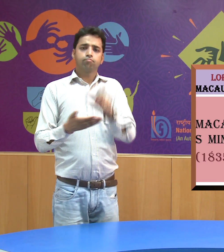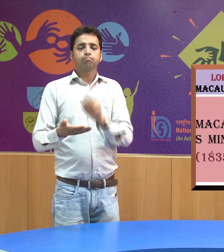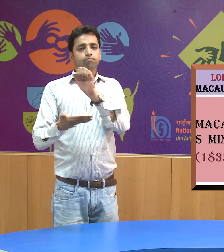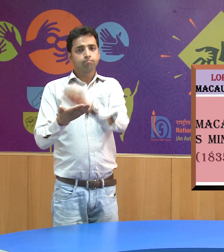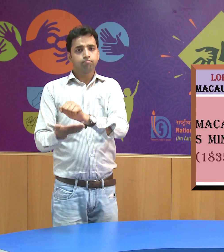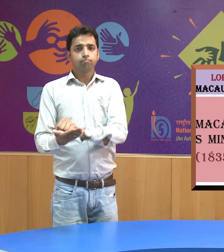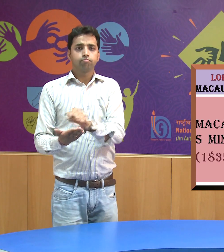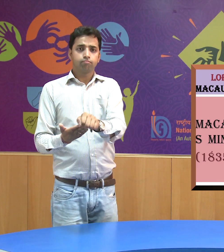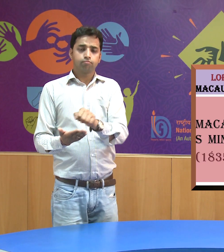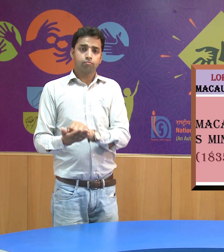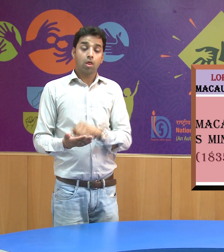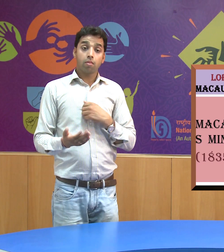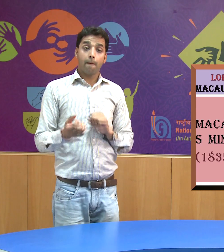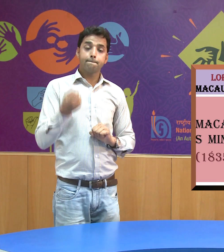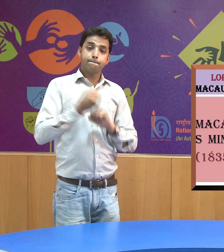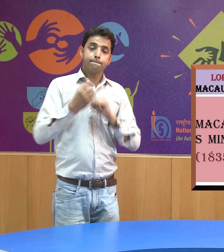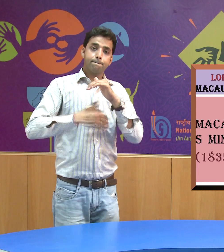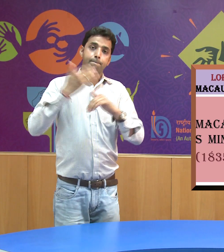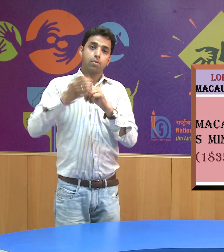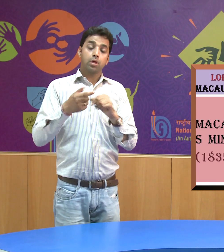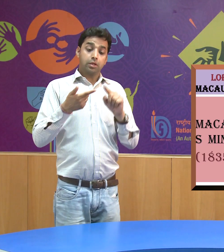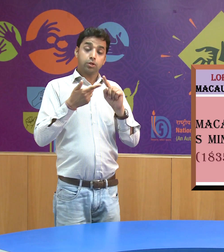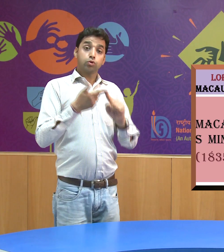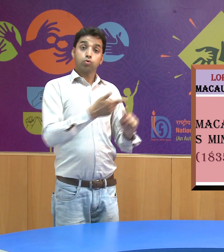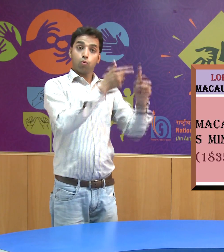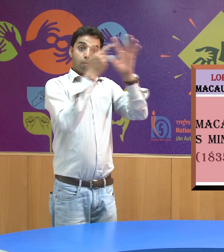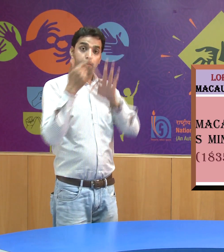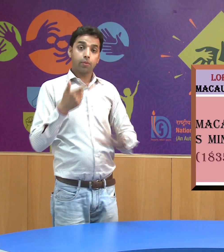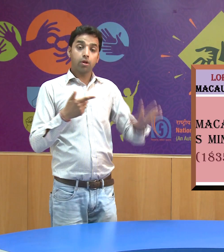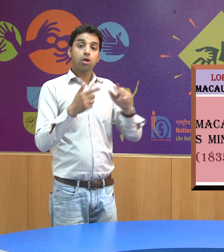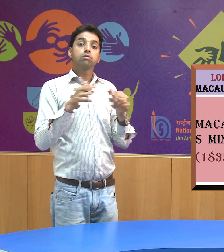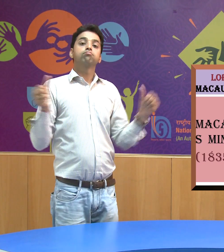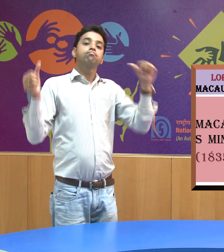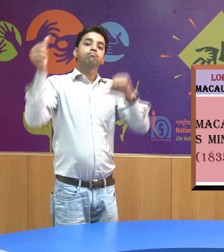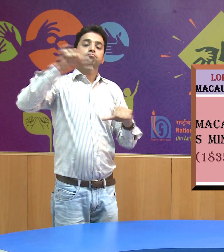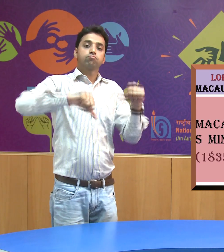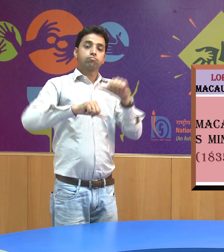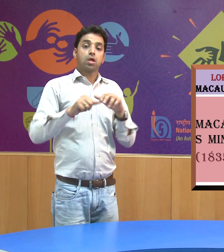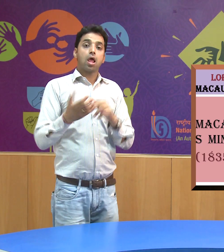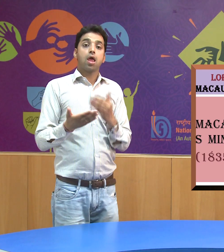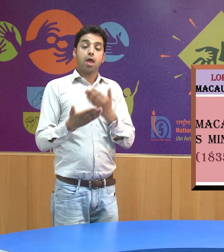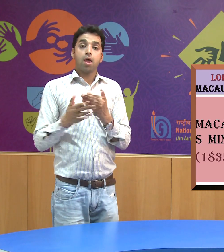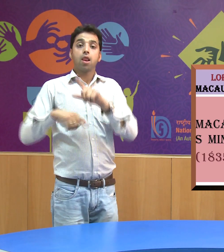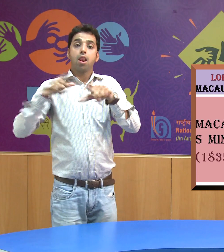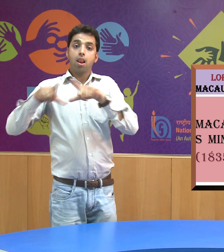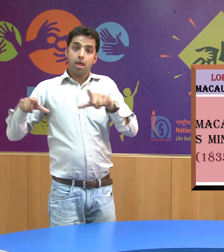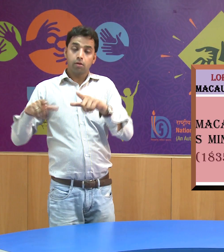on promoting European science and languages through English